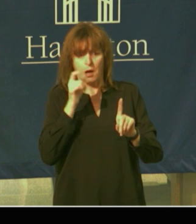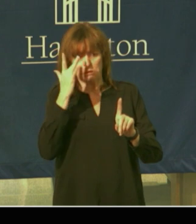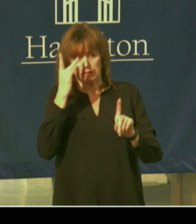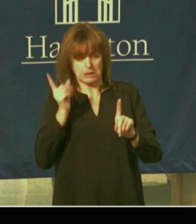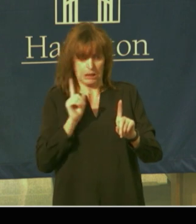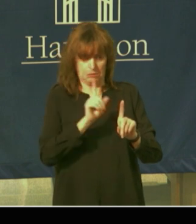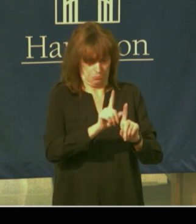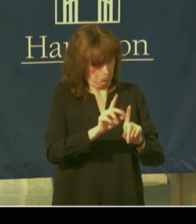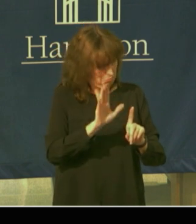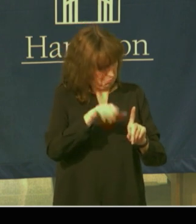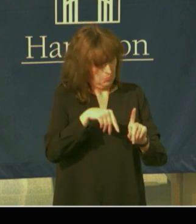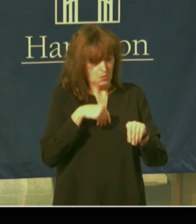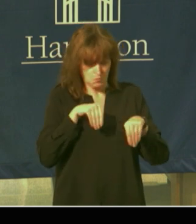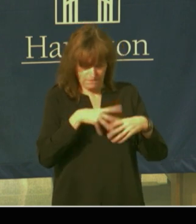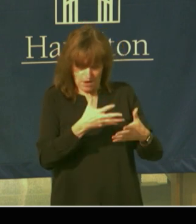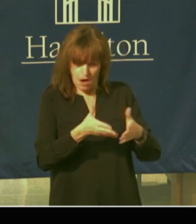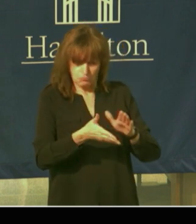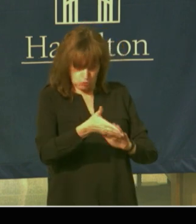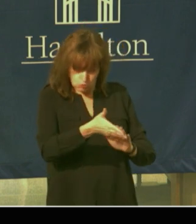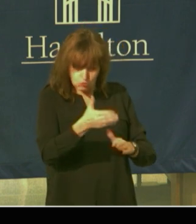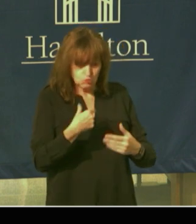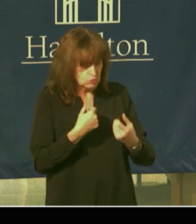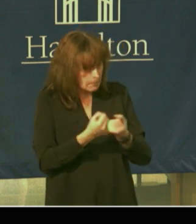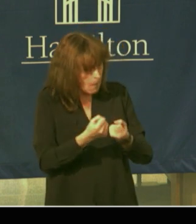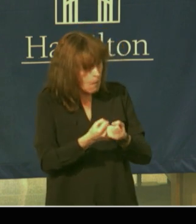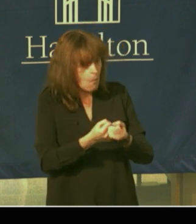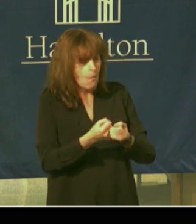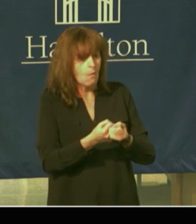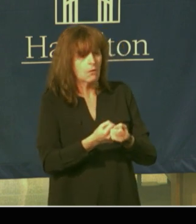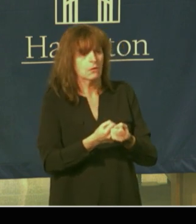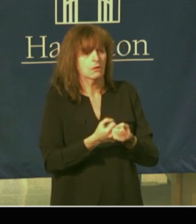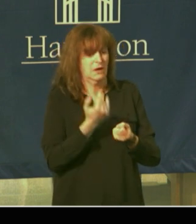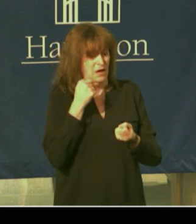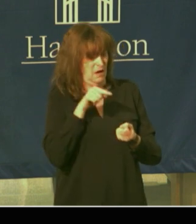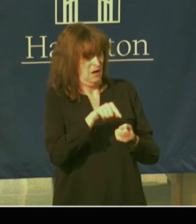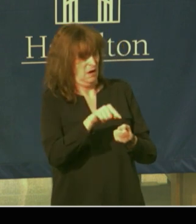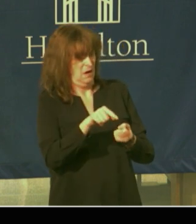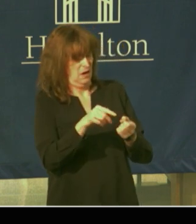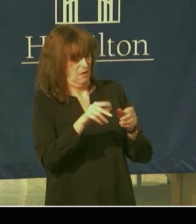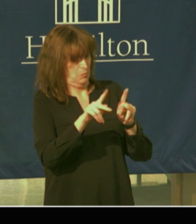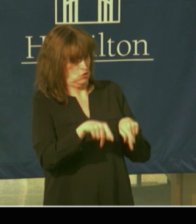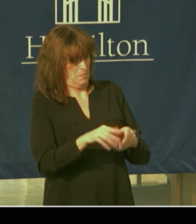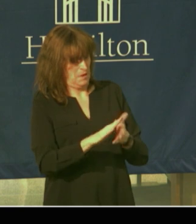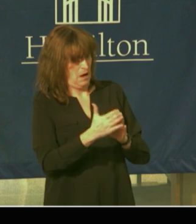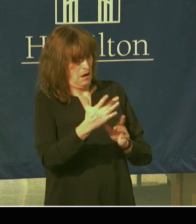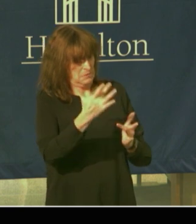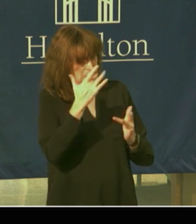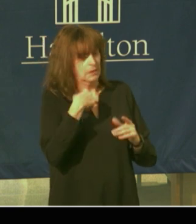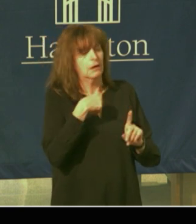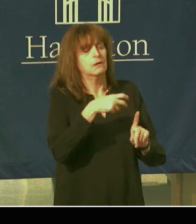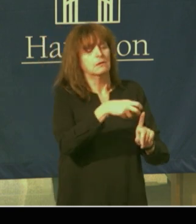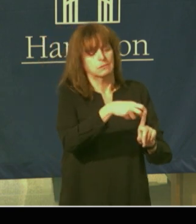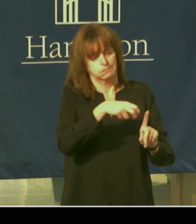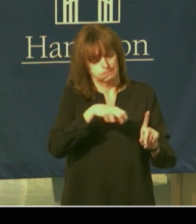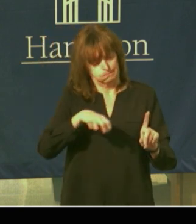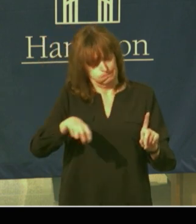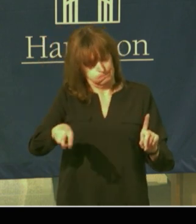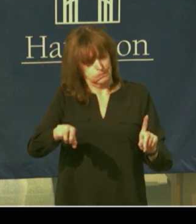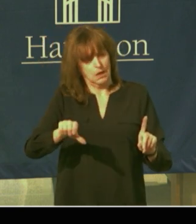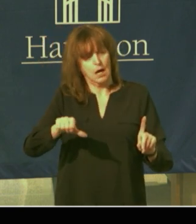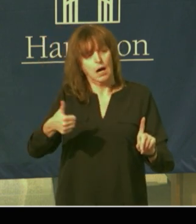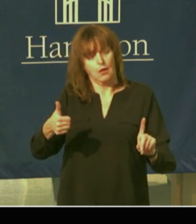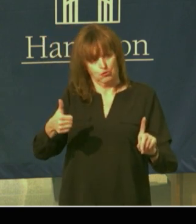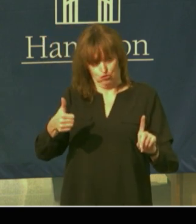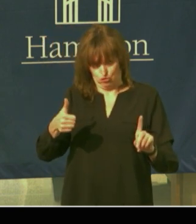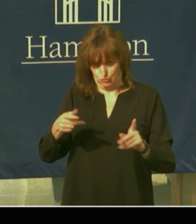also homeless, we'll have the right places for them to recover and have access to the health supports they may need. These populations are ones that if they do